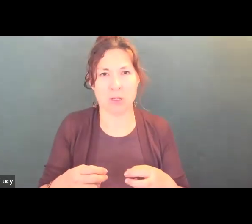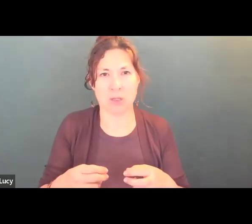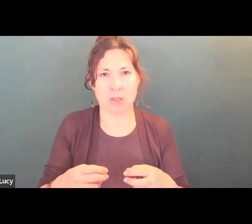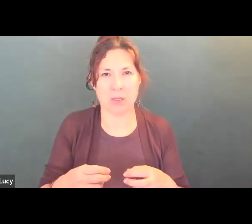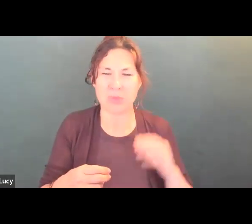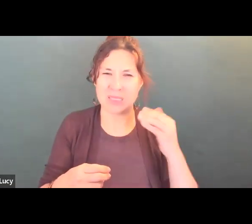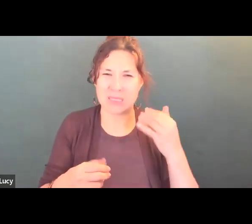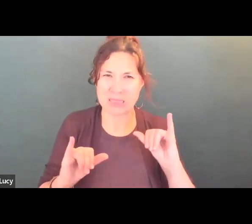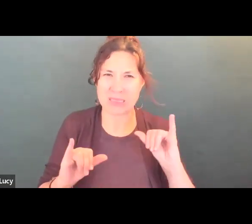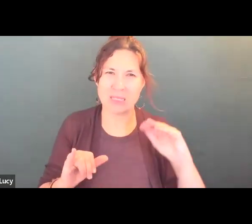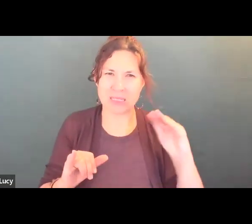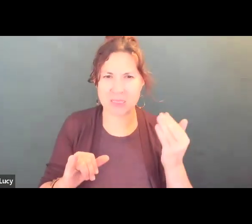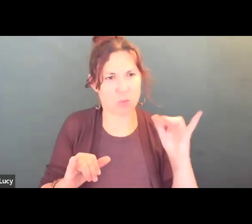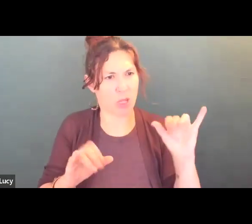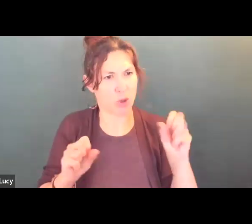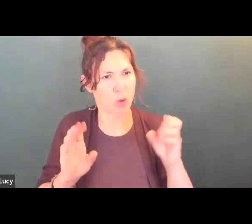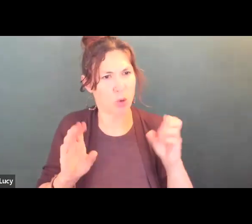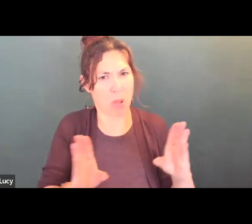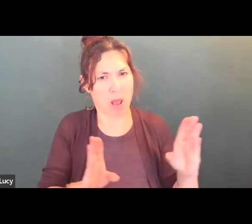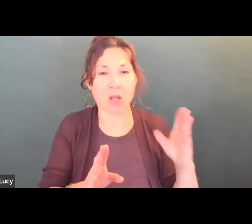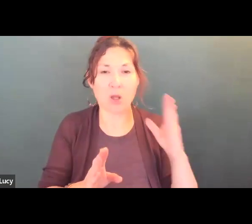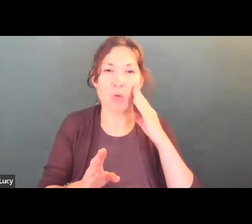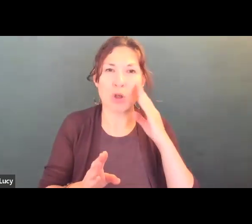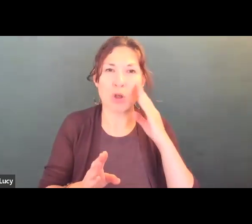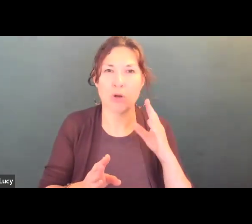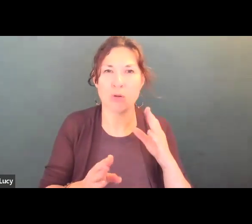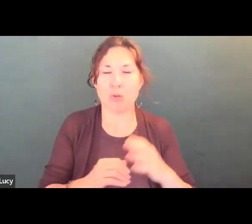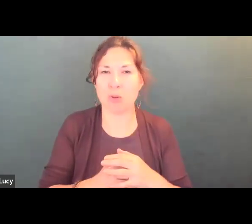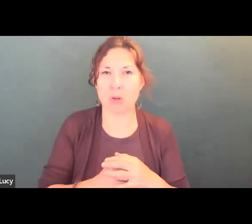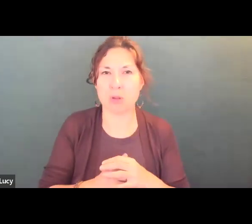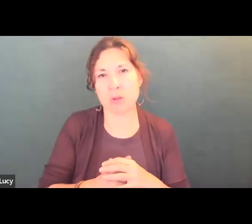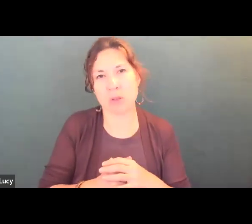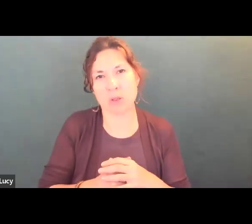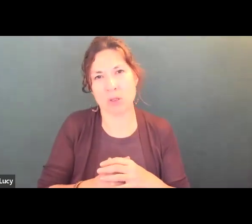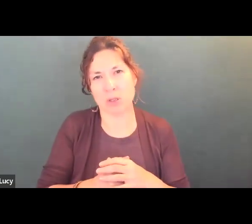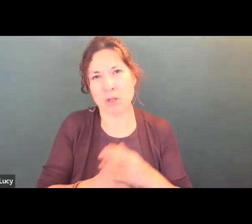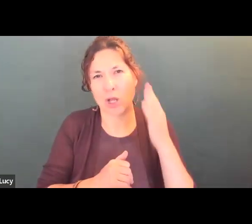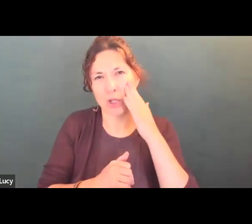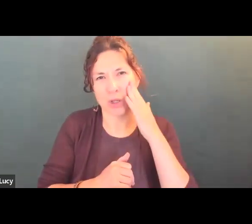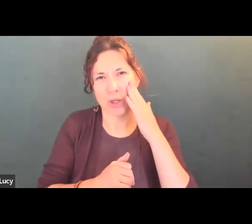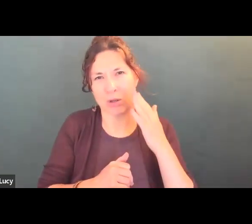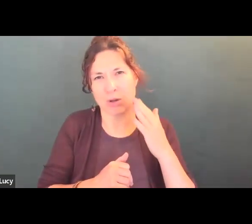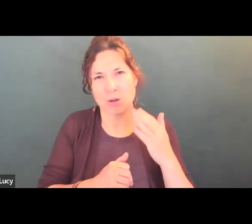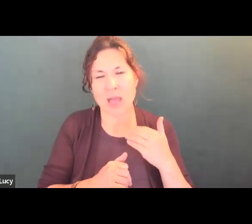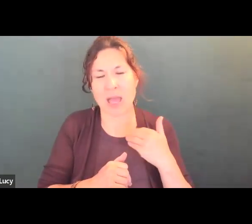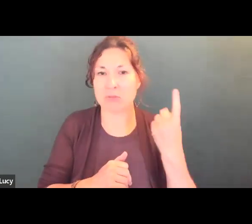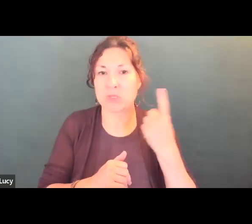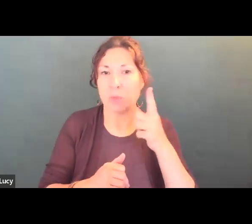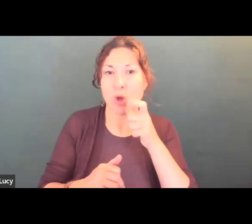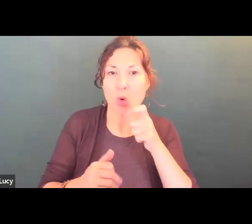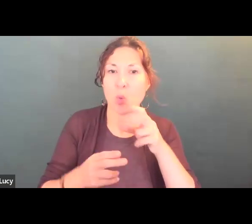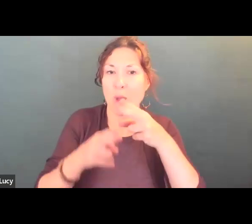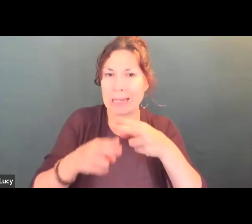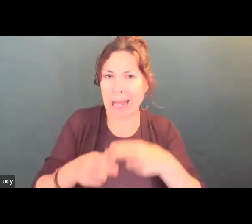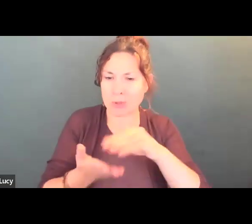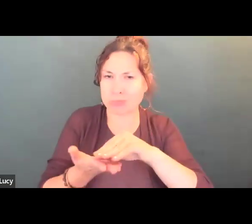Like, we knew there would have been a user. We knew someone was taking attendance on the bus, and that would have taken a second. We know